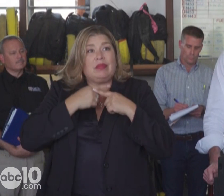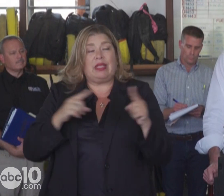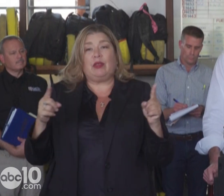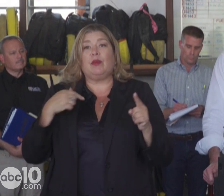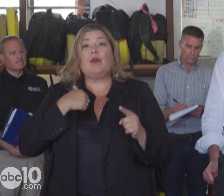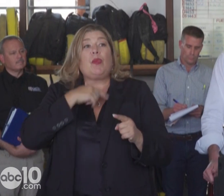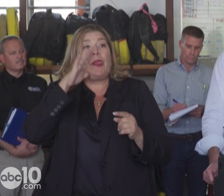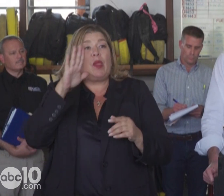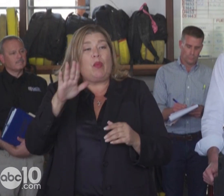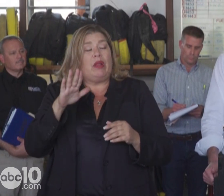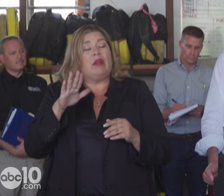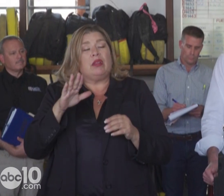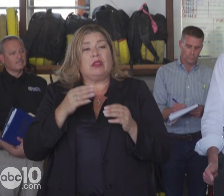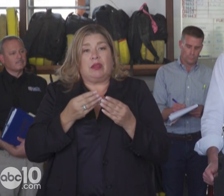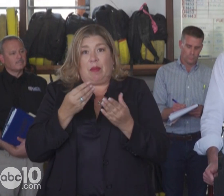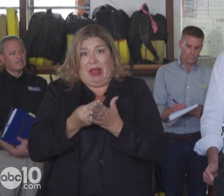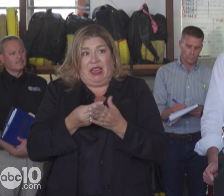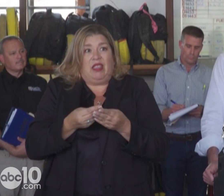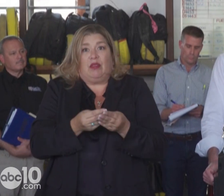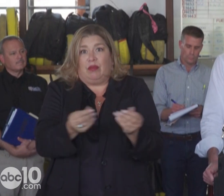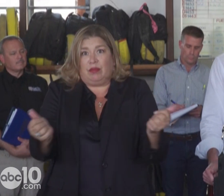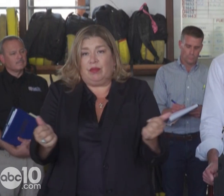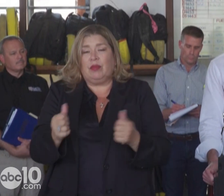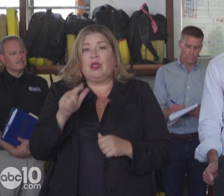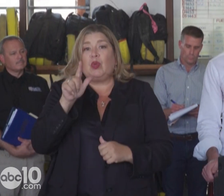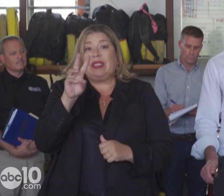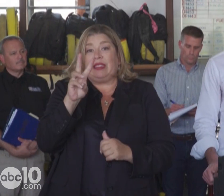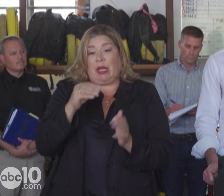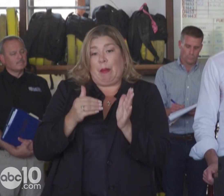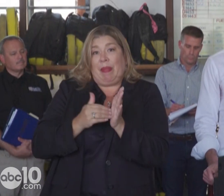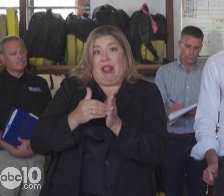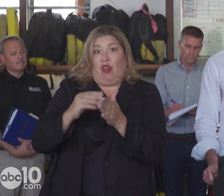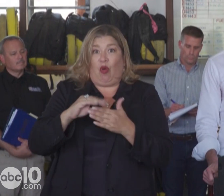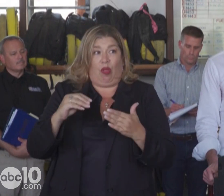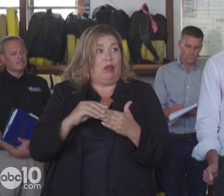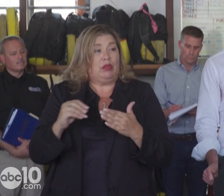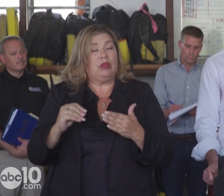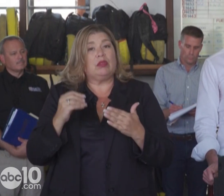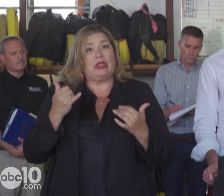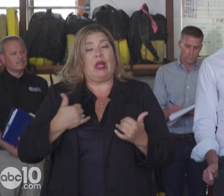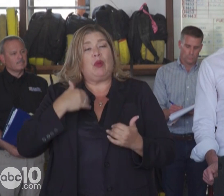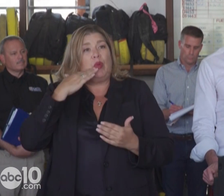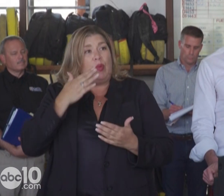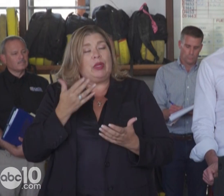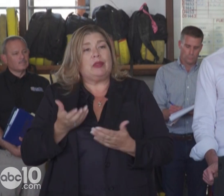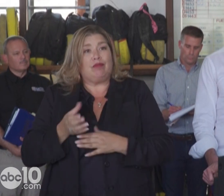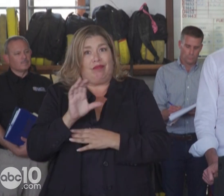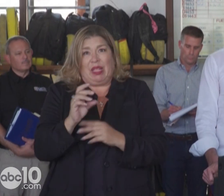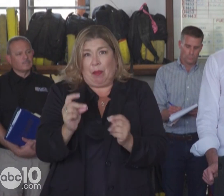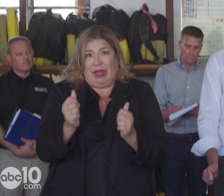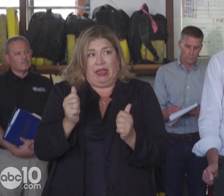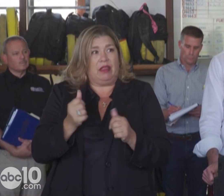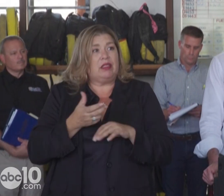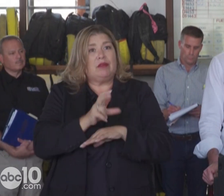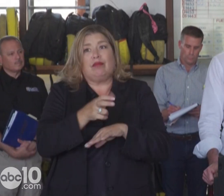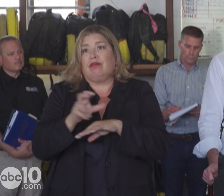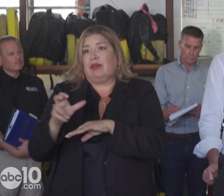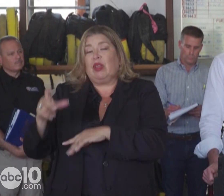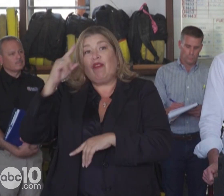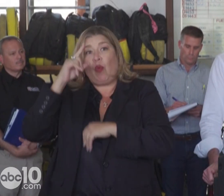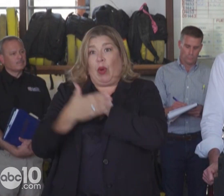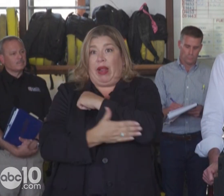we are distributing those funds. $26 million is now being made available immediately for